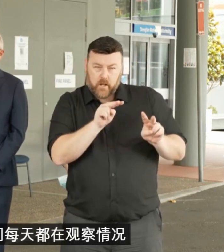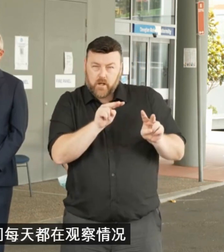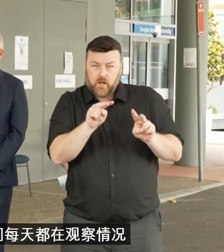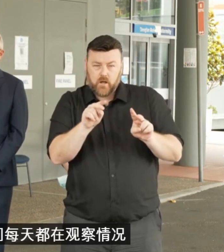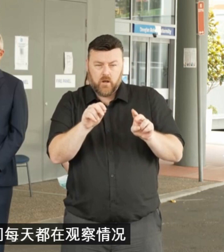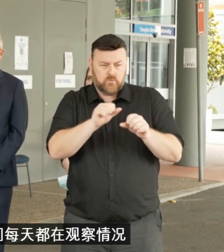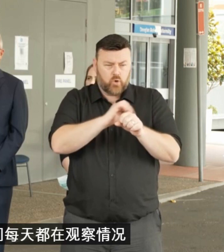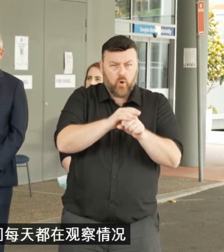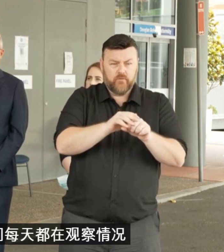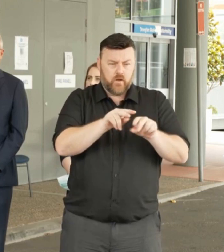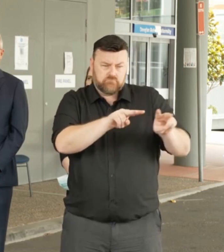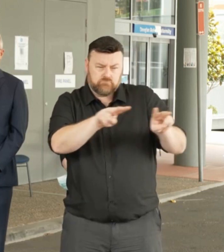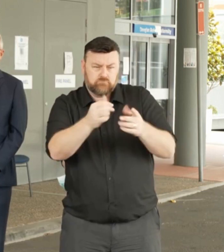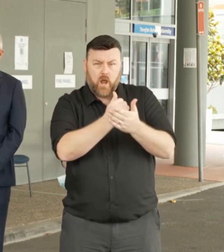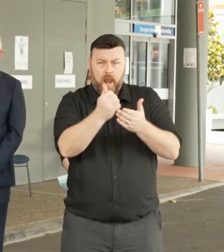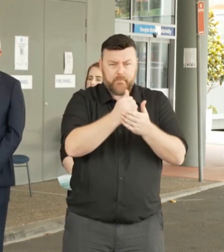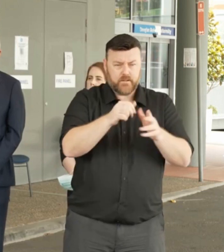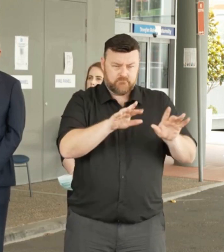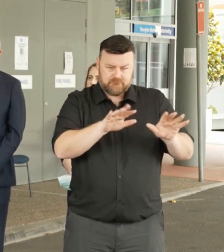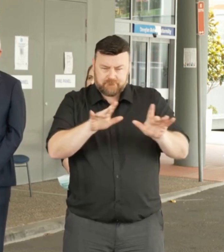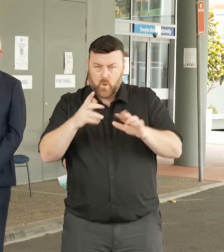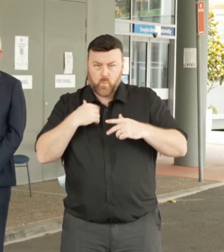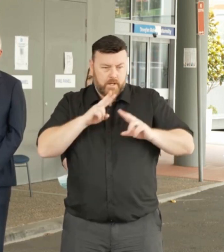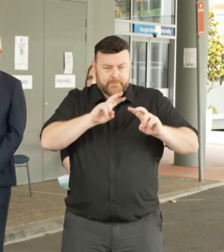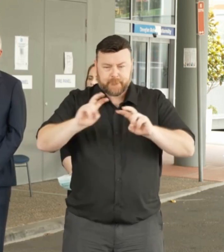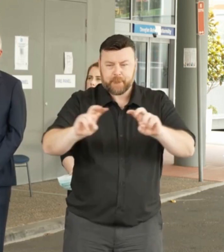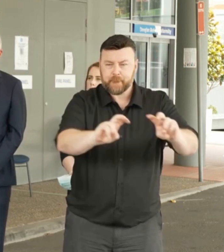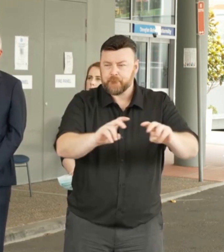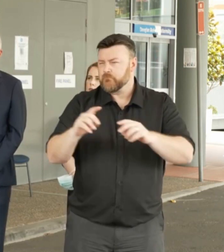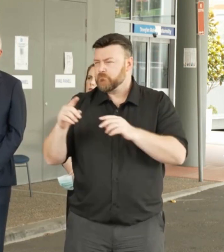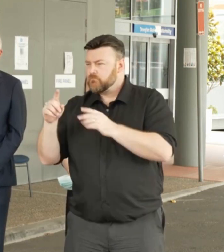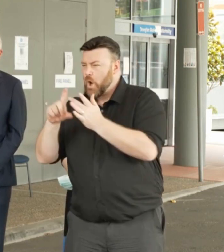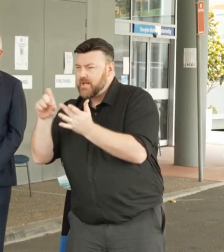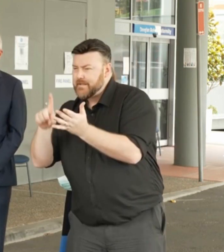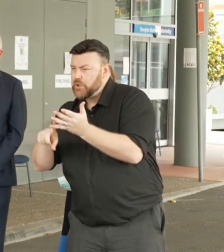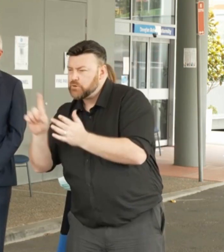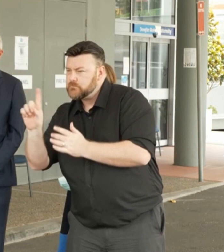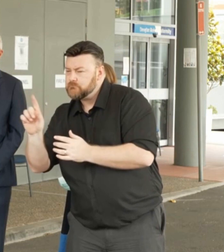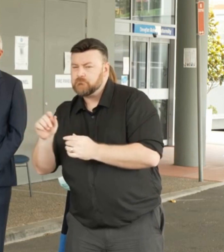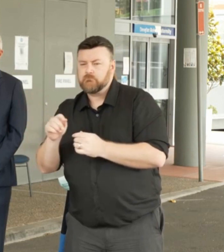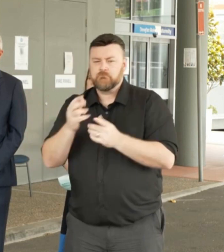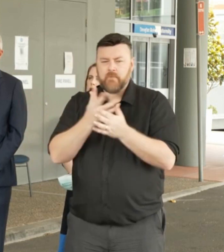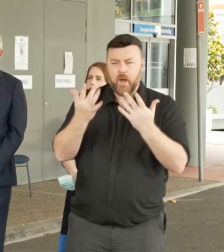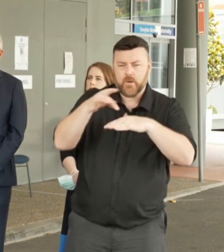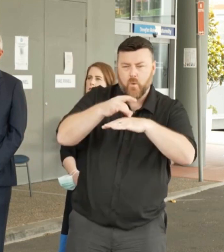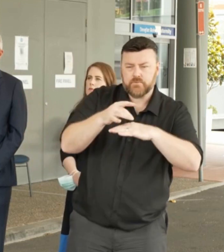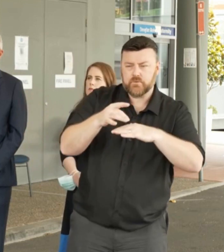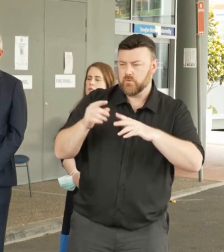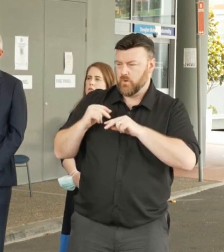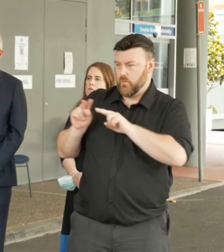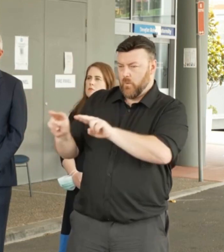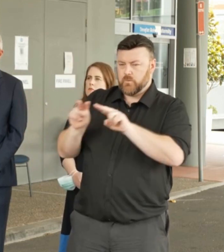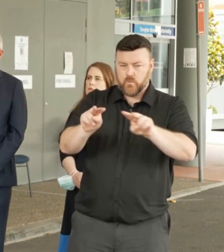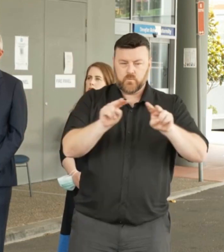look at the numbers that are in front of us, the hospitalisations in the ICU presentations, and we'll continue to take a balanced,